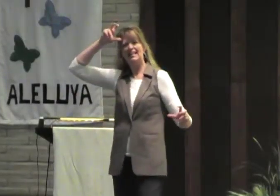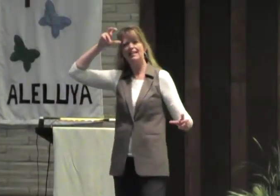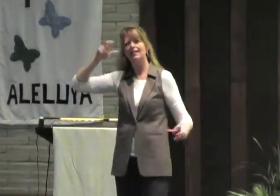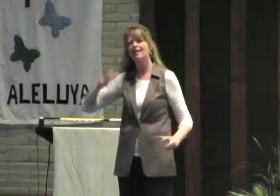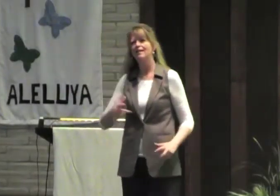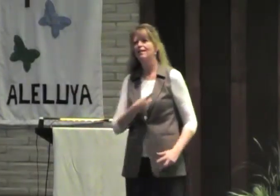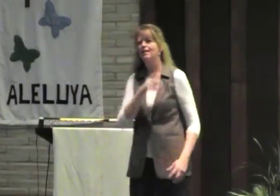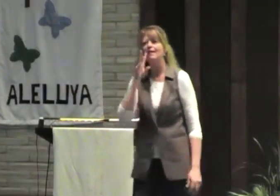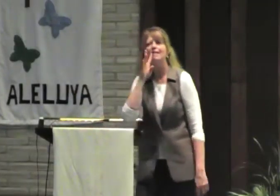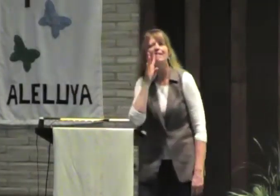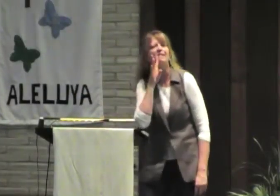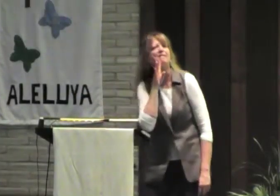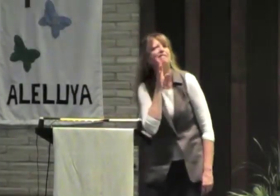Satan.